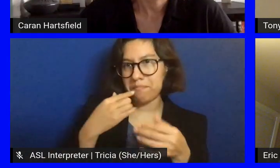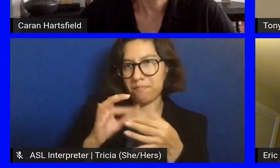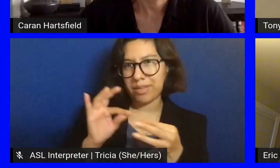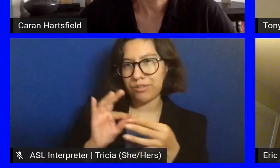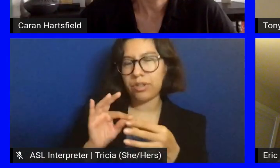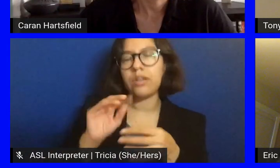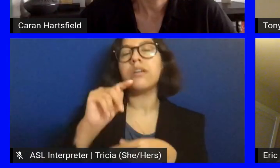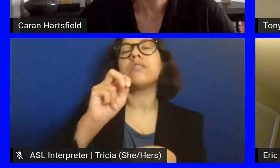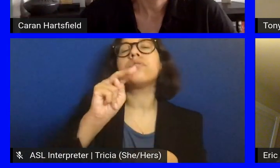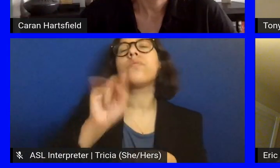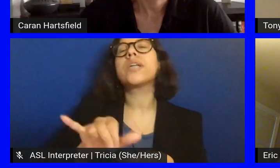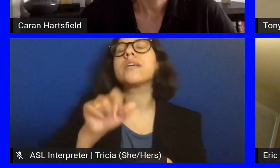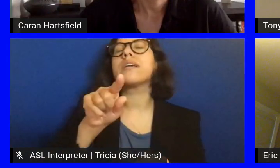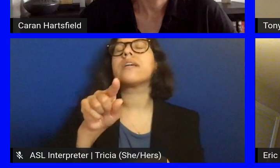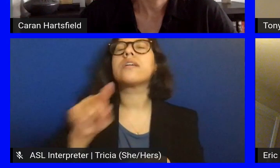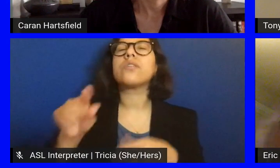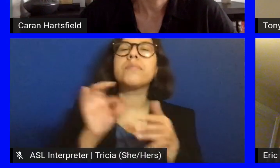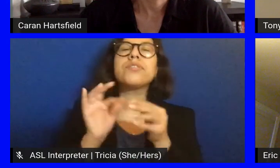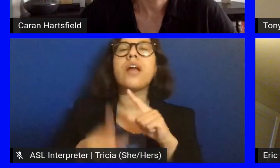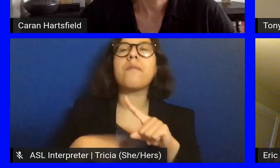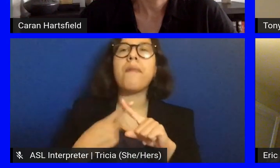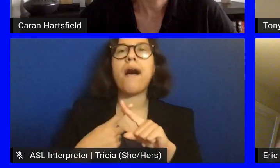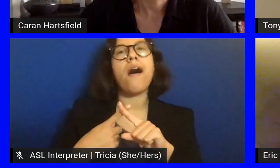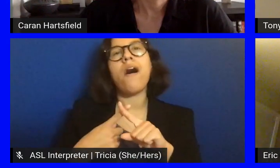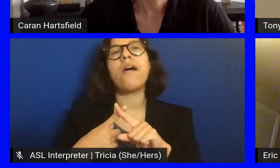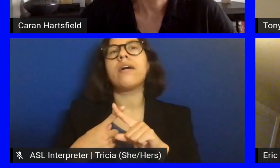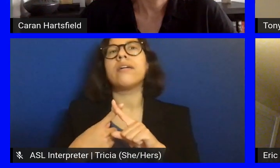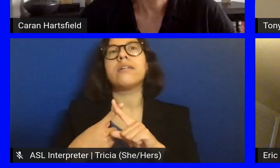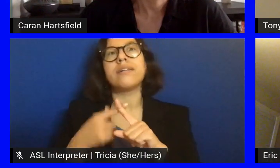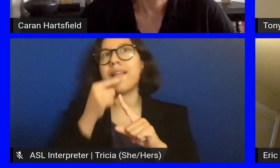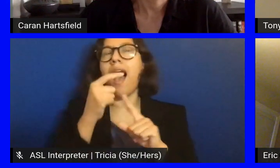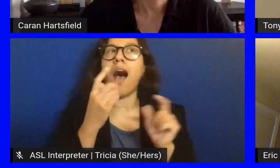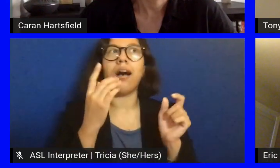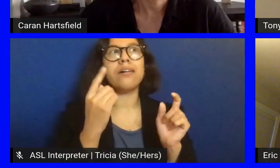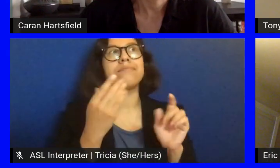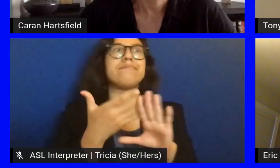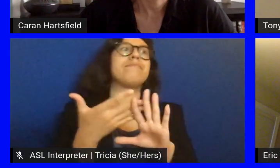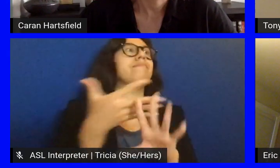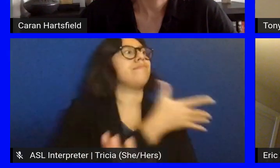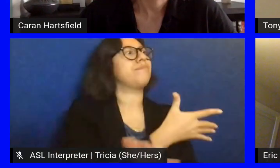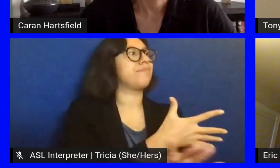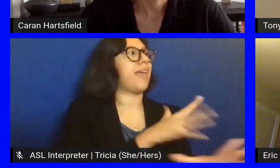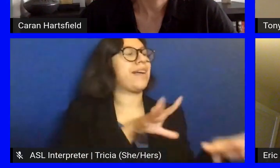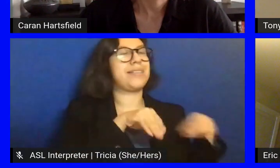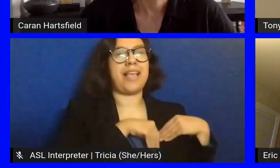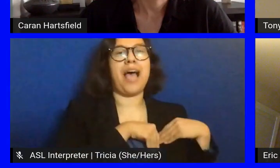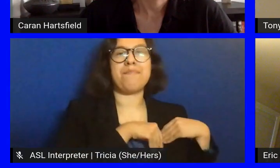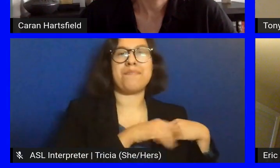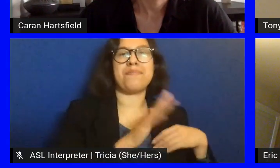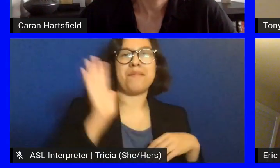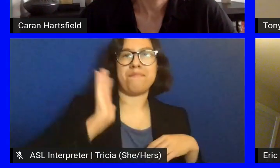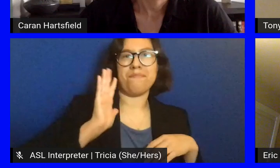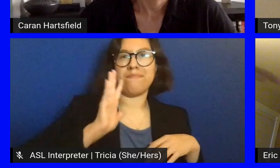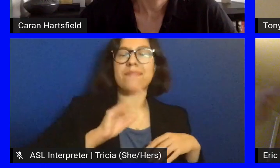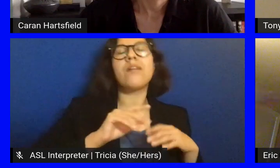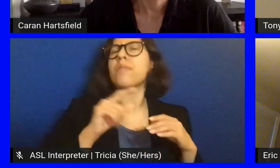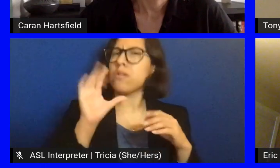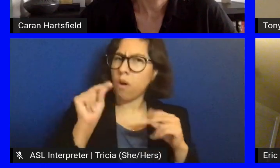Tony, you were talking about the importance of not just going back, but also generatively moving forward. And Karen, you were